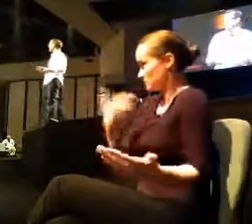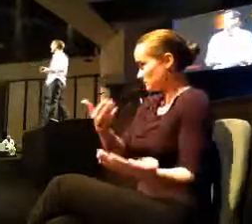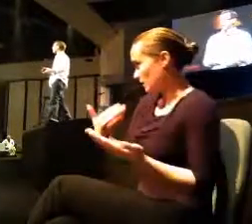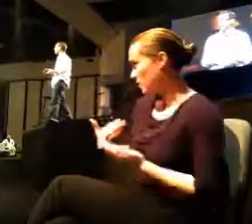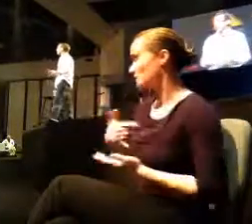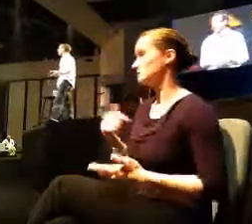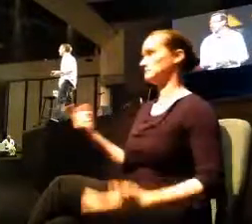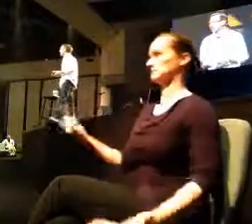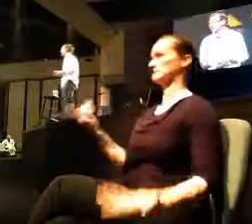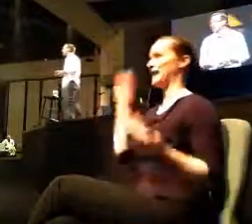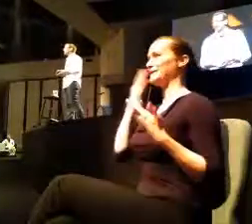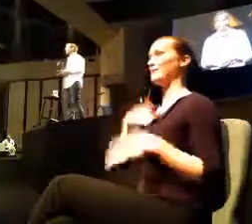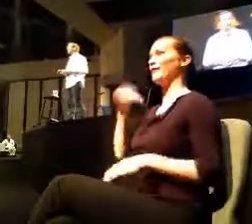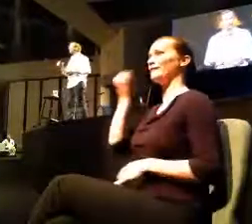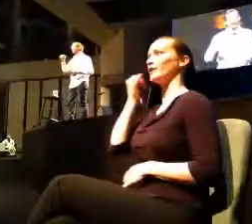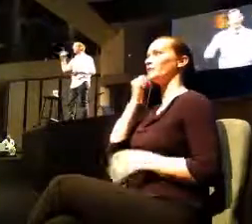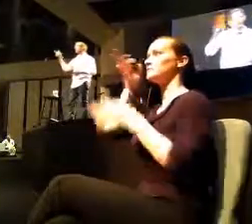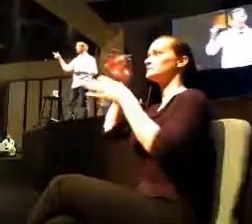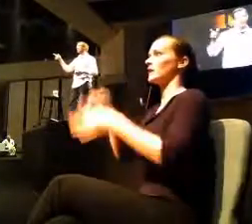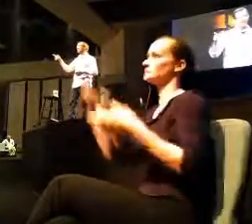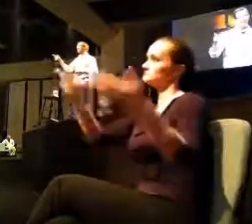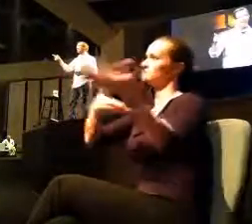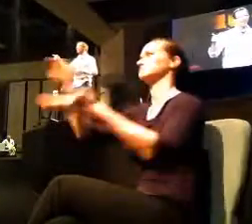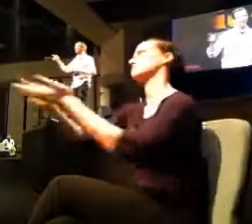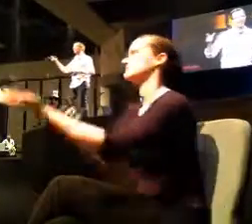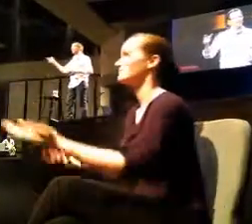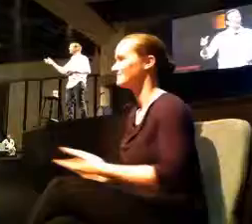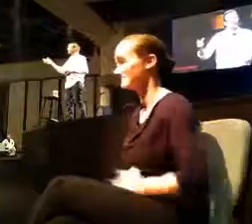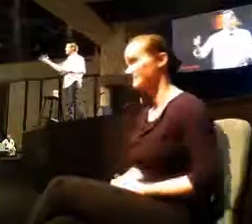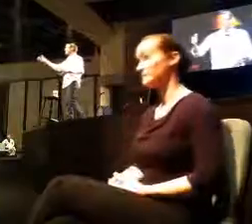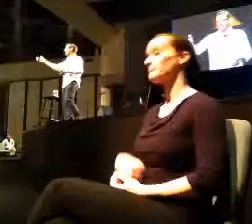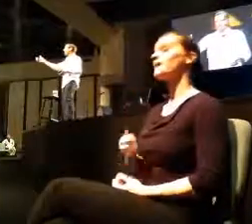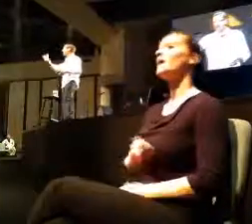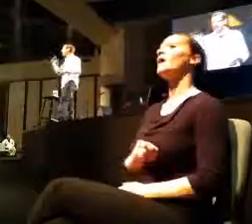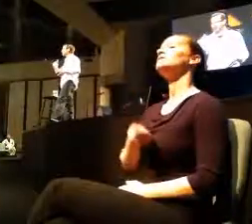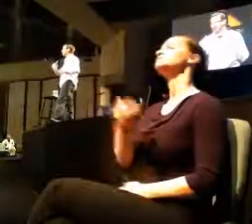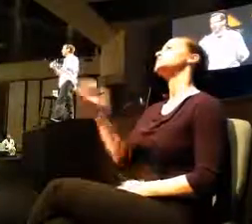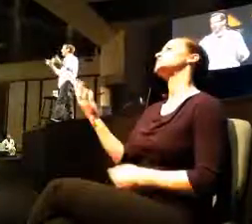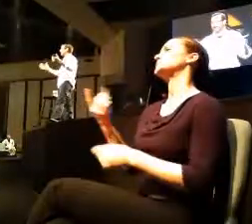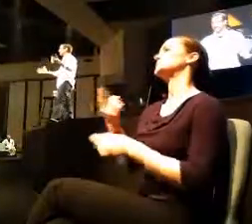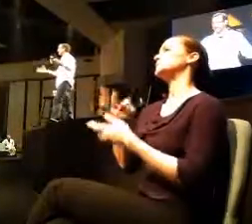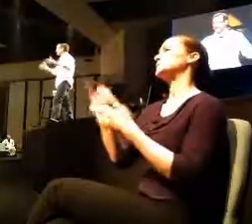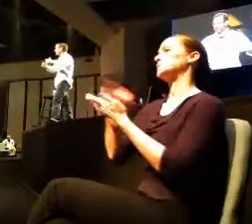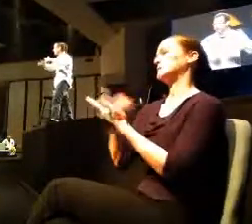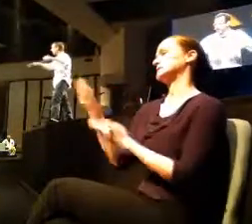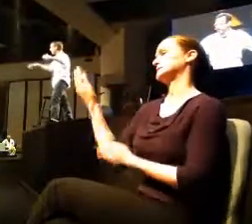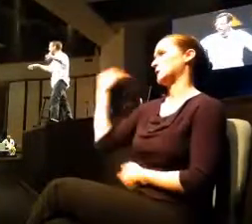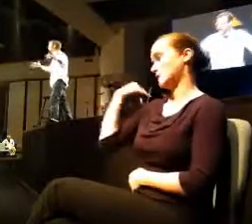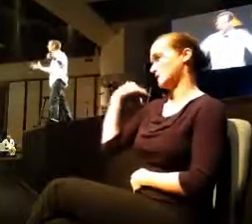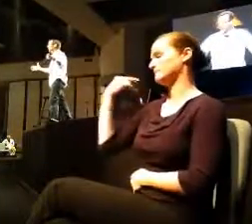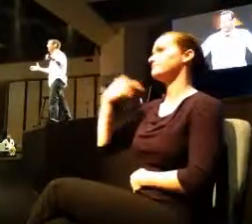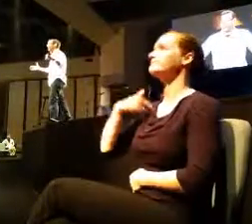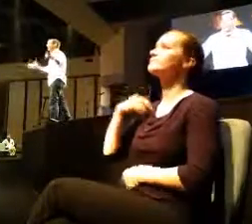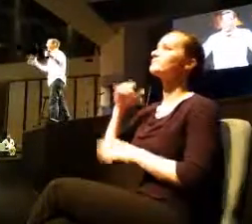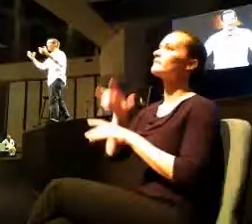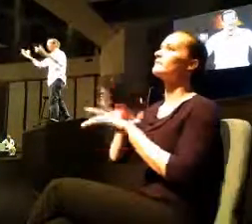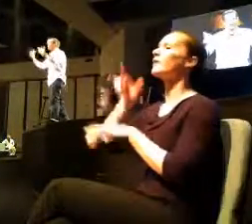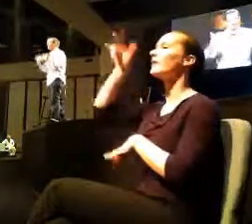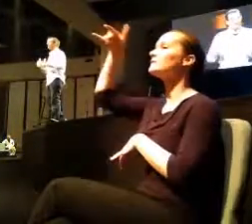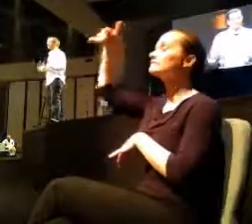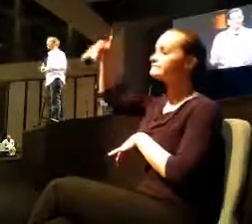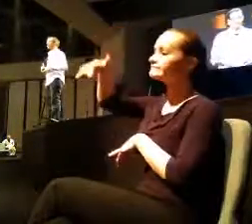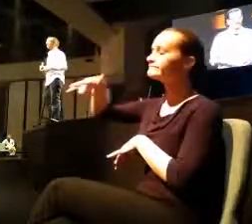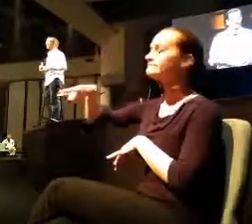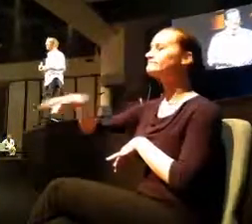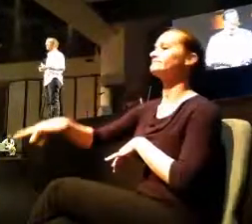got off the airplane a few weeks ago on a trip to Seattle and was just out of the jetway in the concourse waiting for a couple